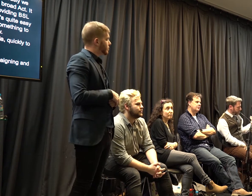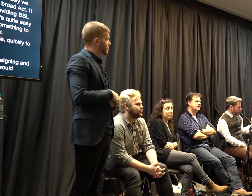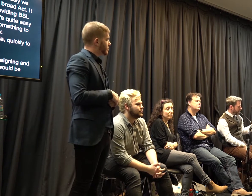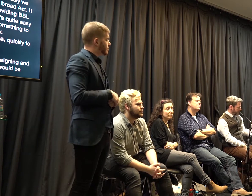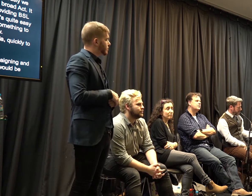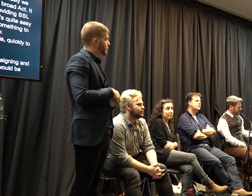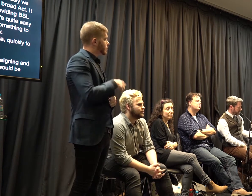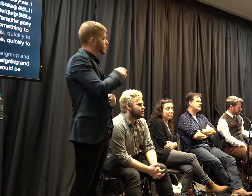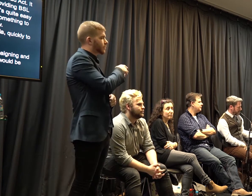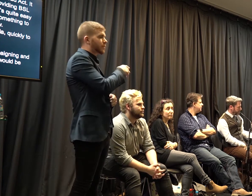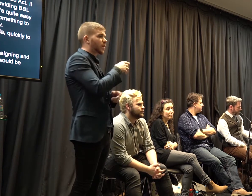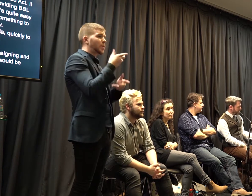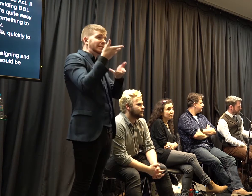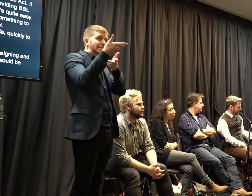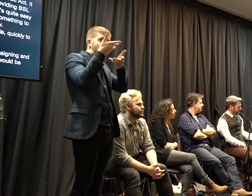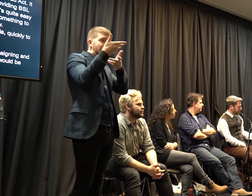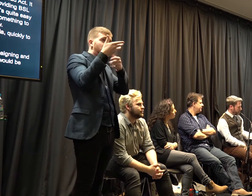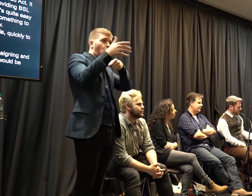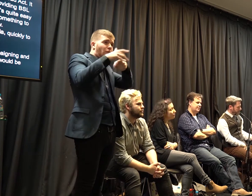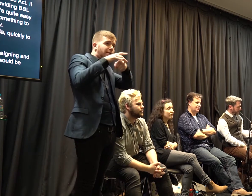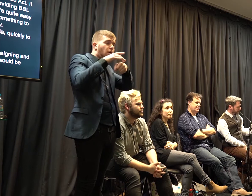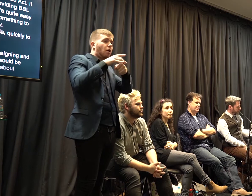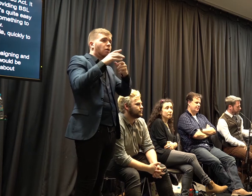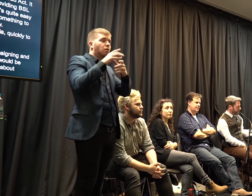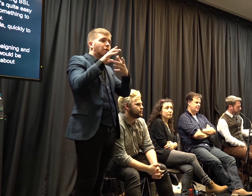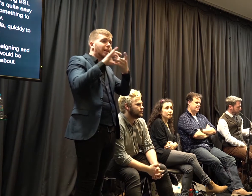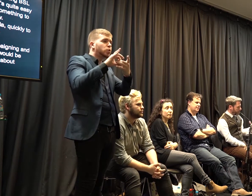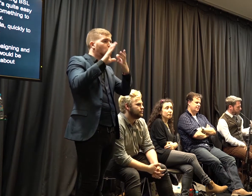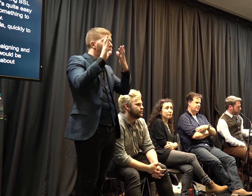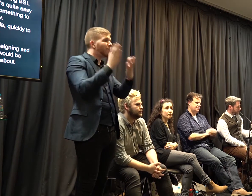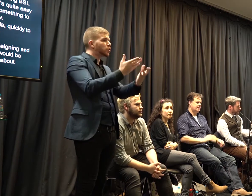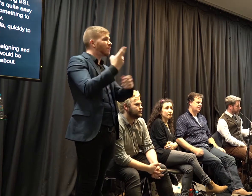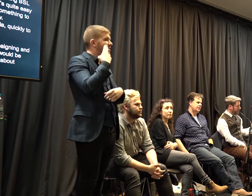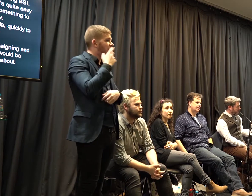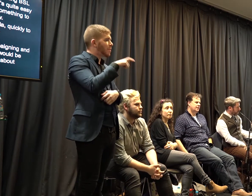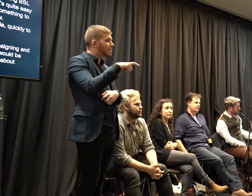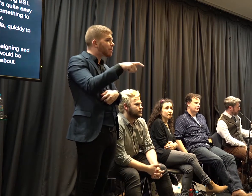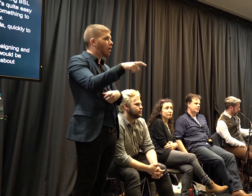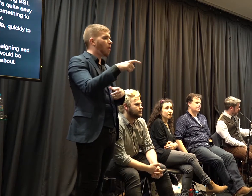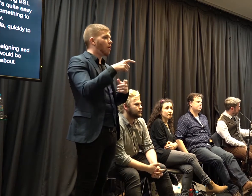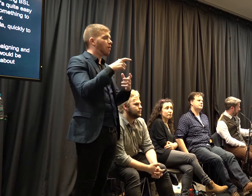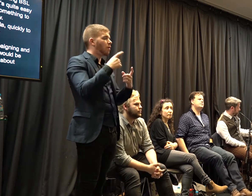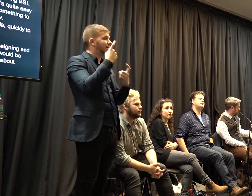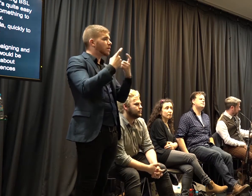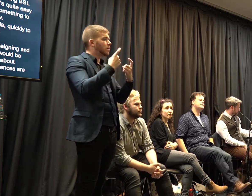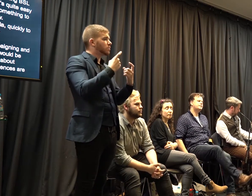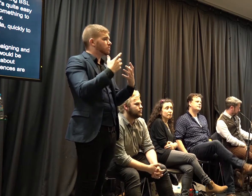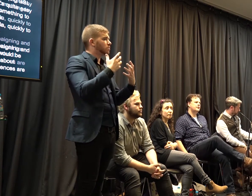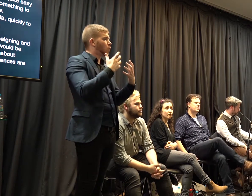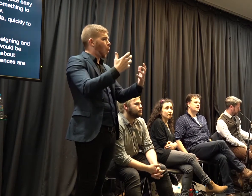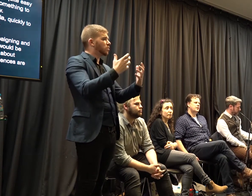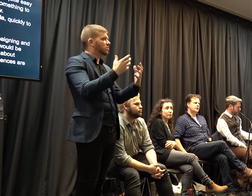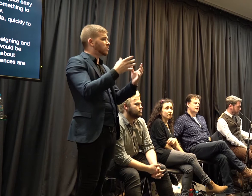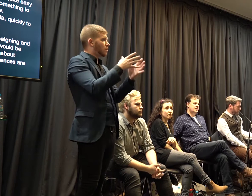when just talking to theatres about provisions for deaf people, considering audiences are healthy but considerably smaller than